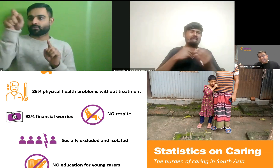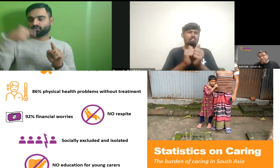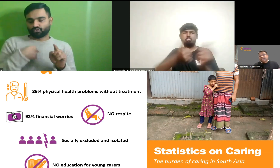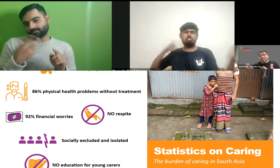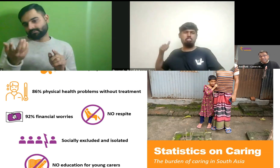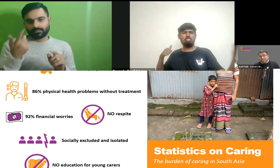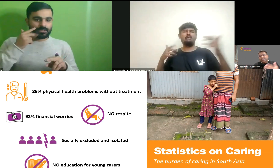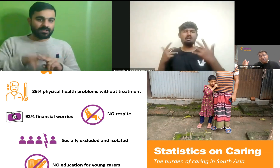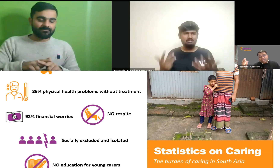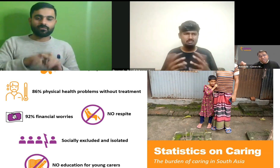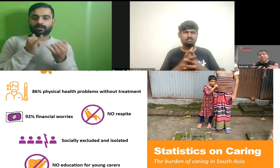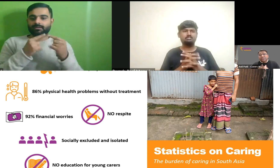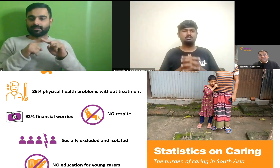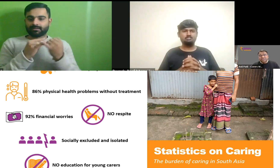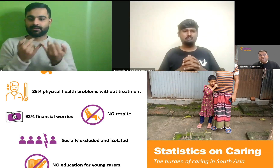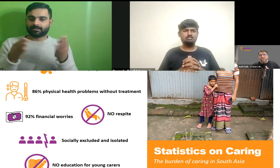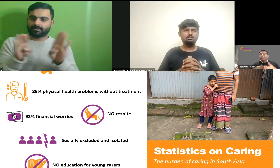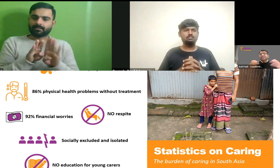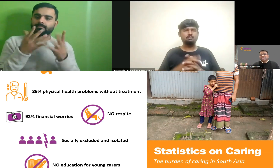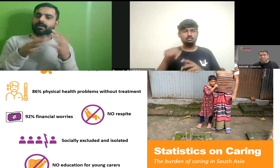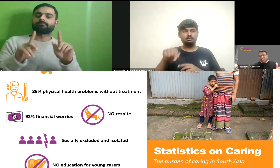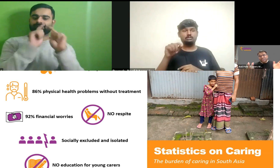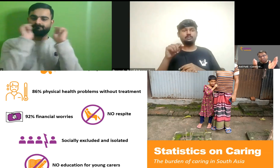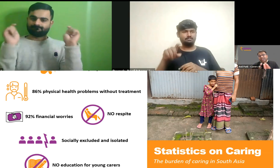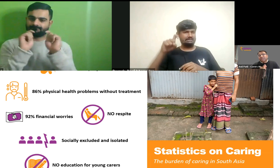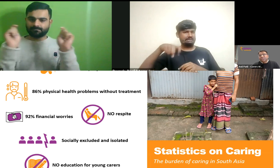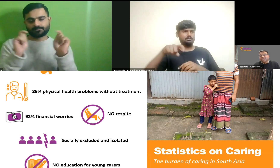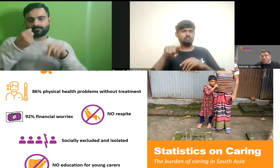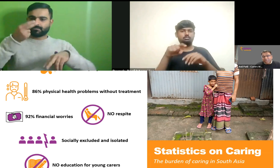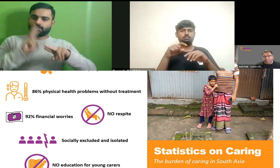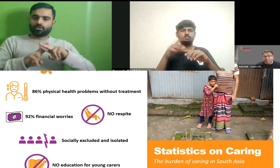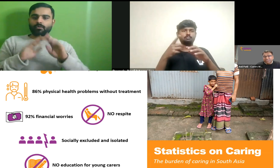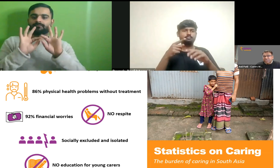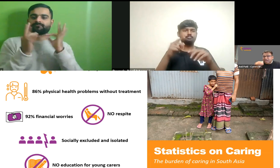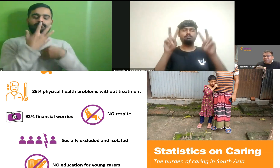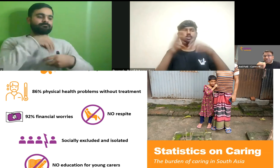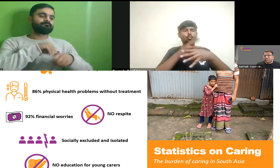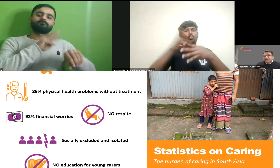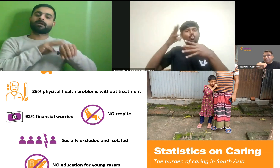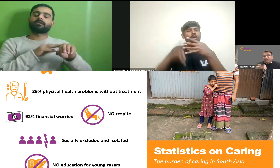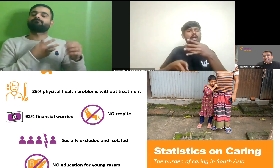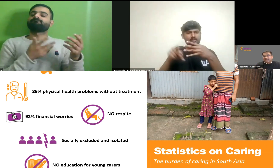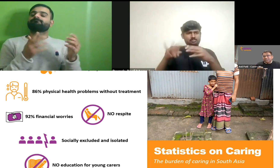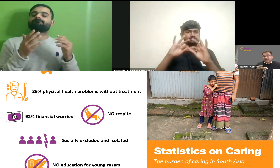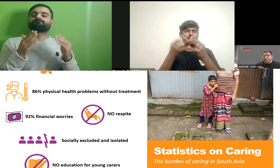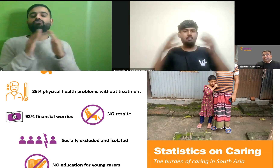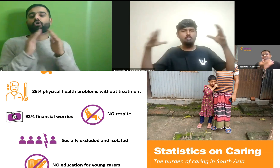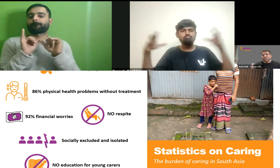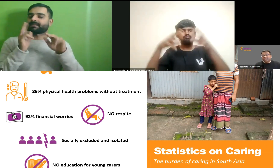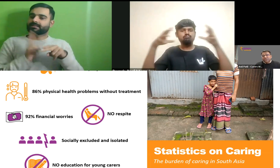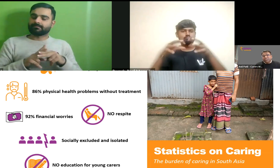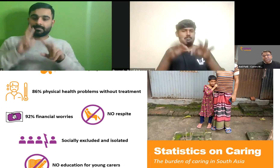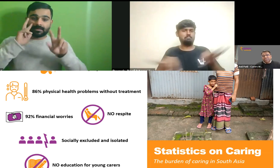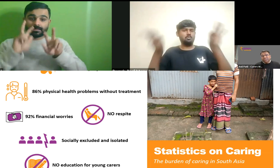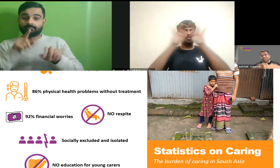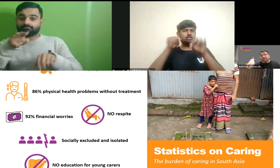if it is a Saturday and Sunday or any festival, we take time off, spend time with the family members. Unfortunately for carers, they don't